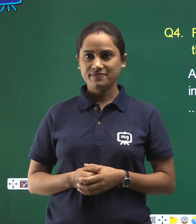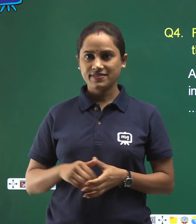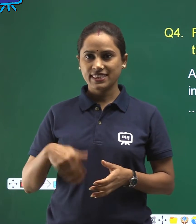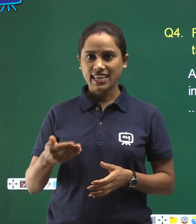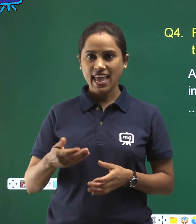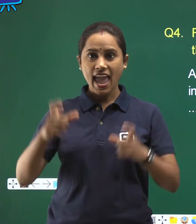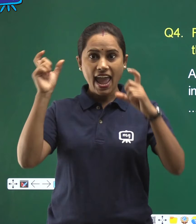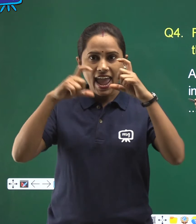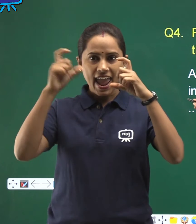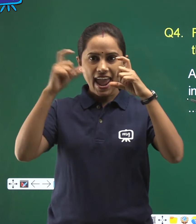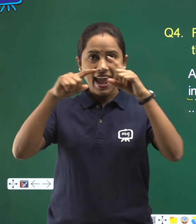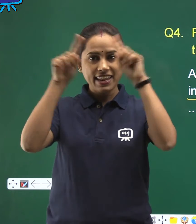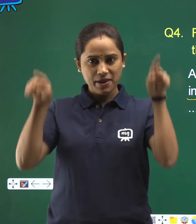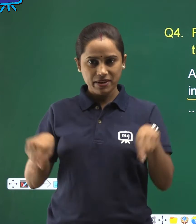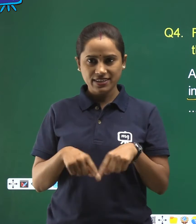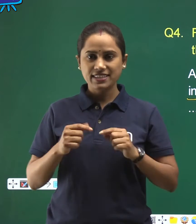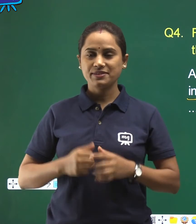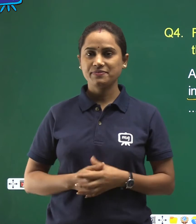and images